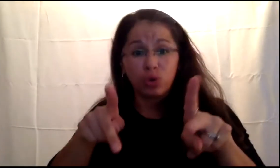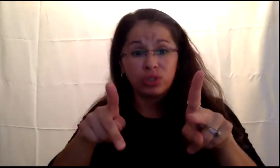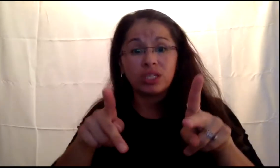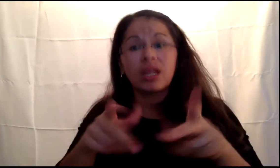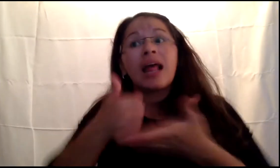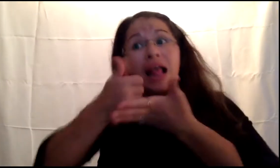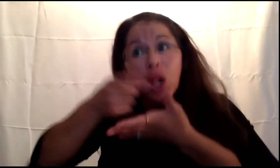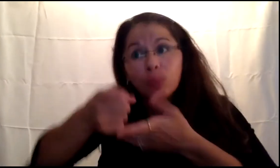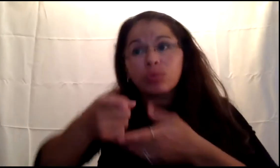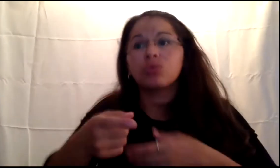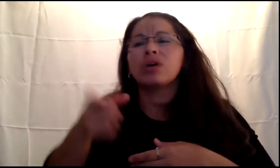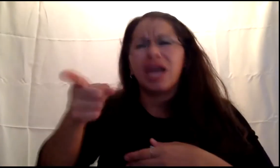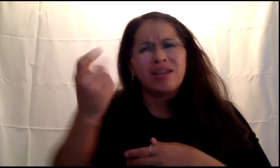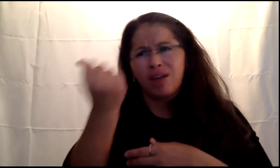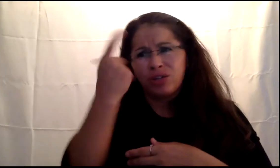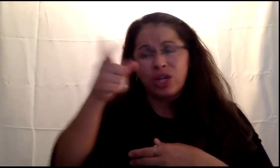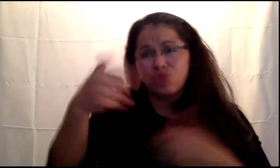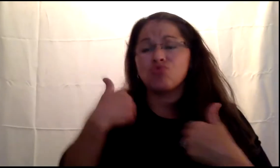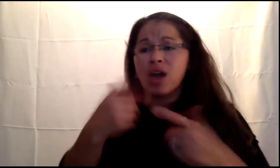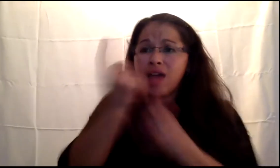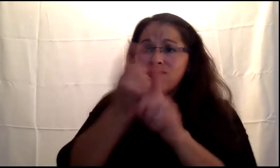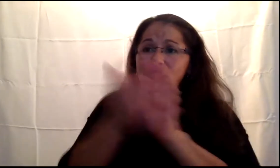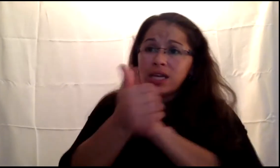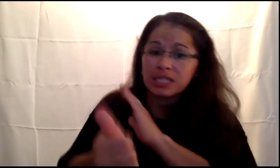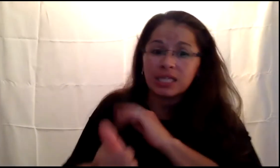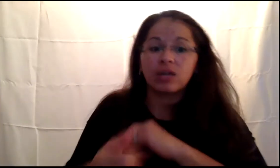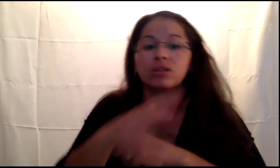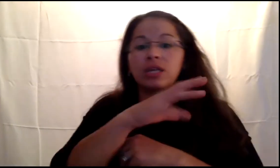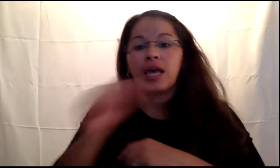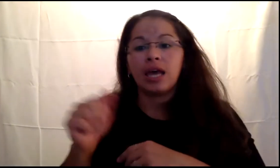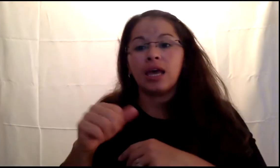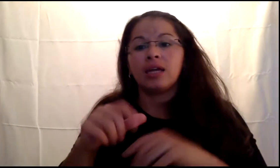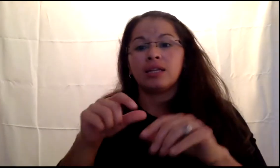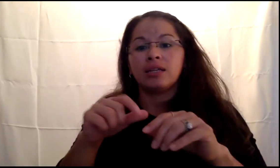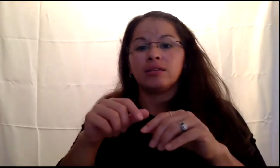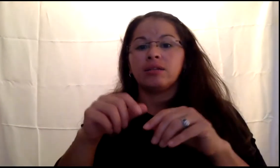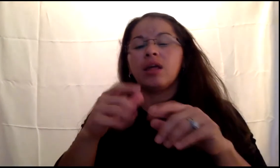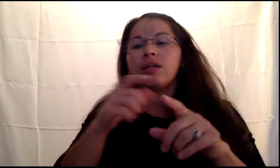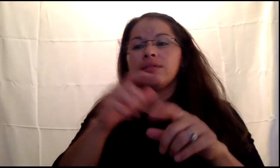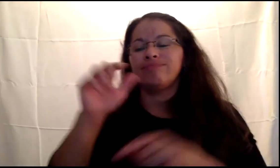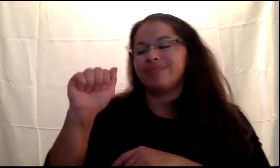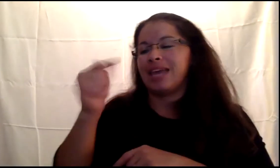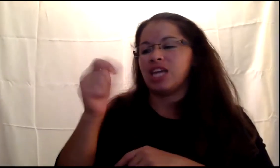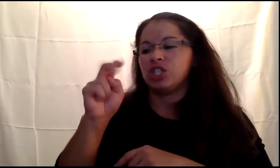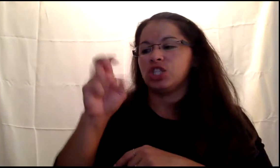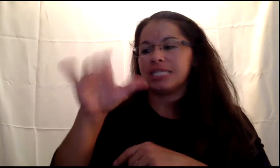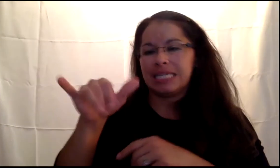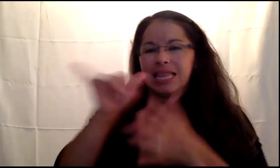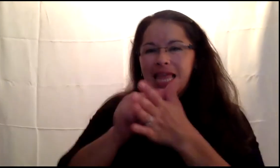and the right, and Alice said agency, which is one of my favorite words, to say to that person, can we talk about that assignment or that